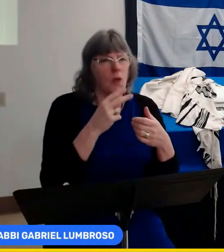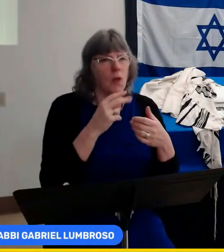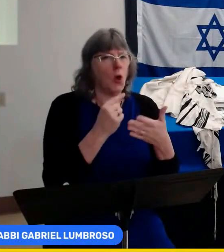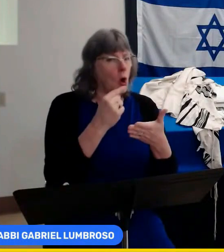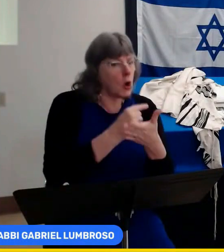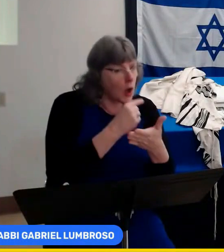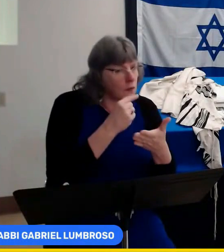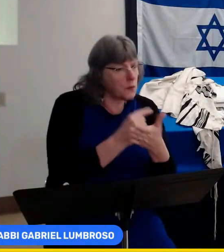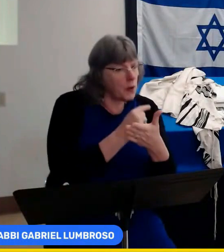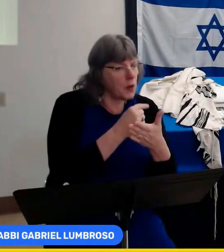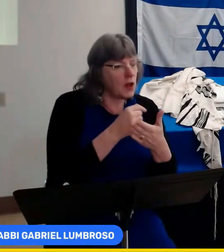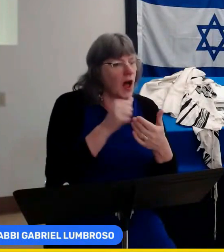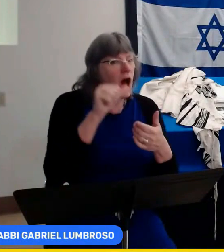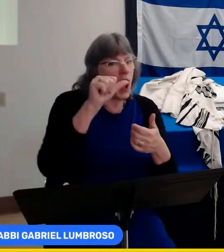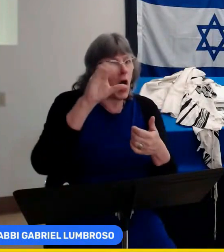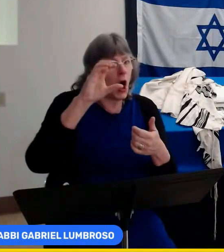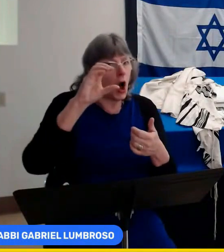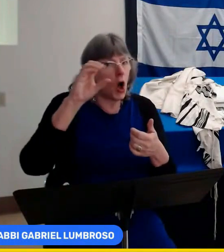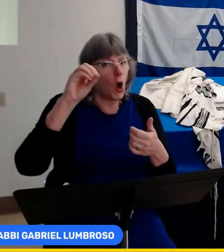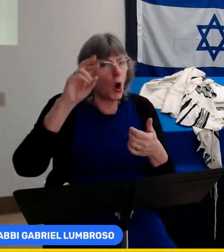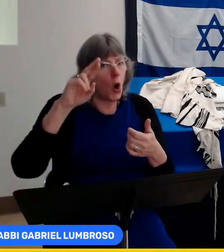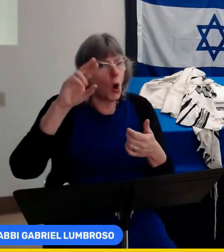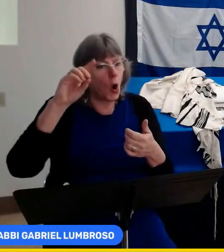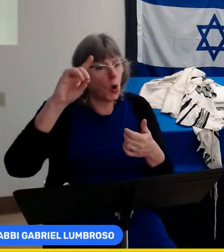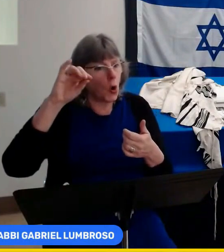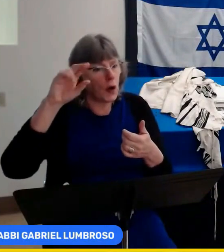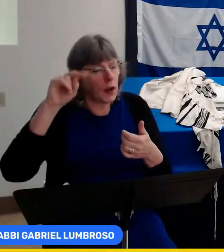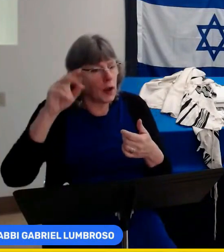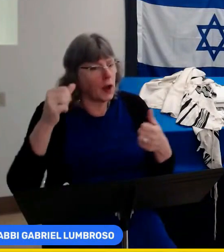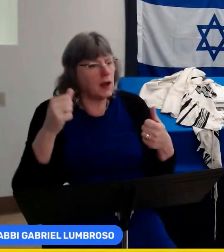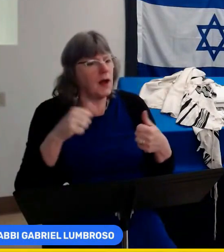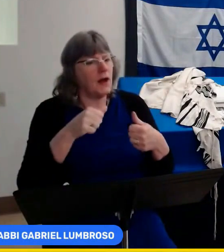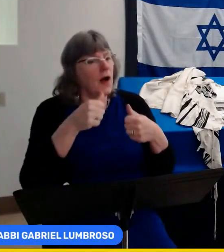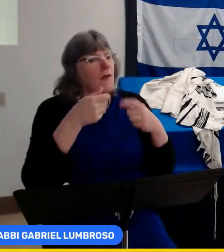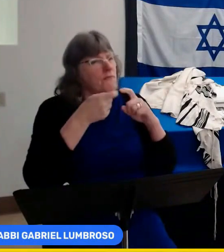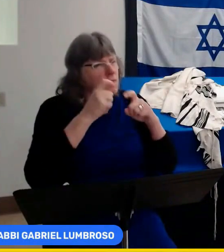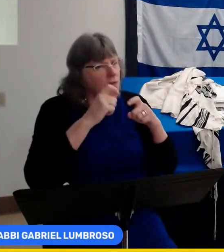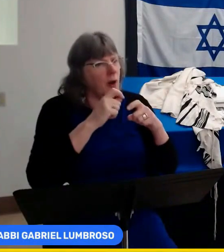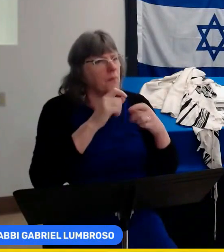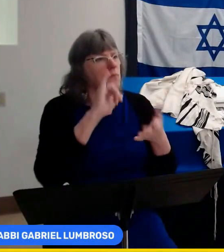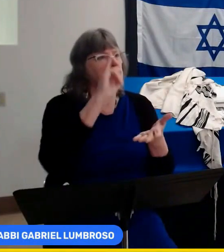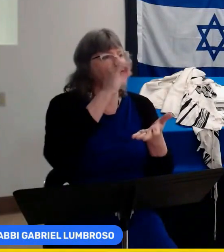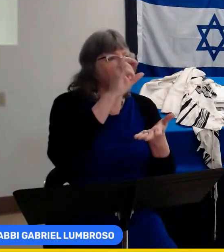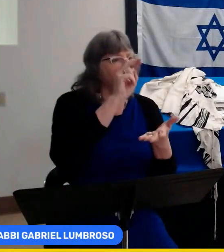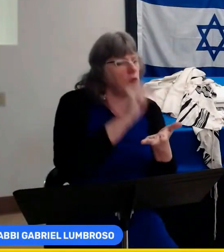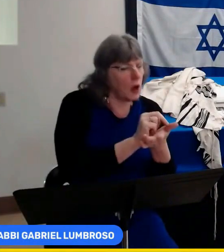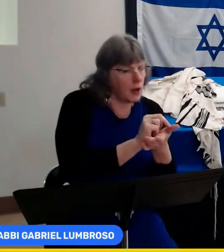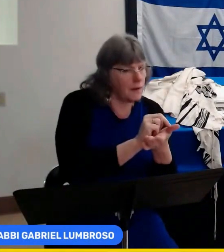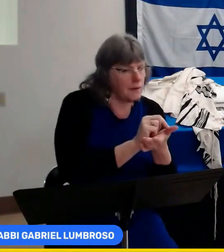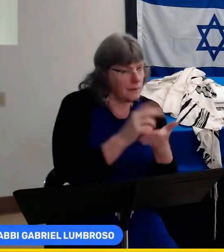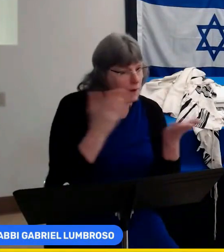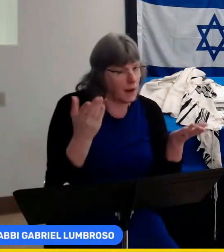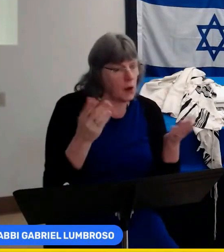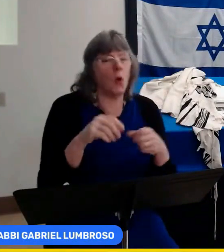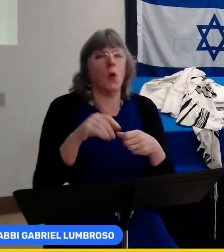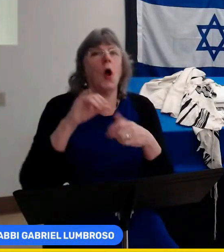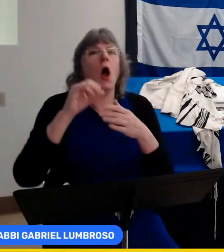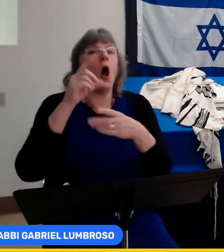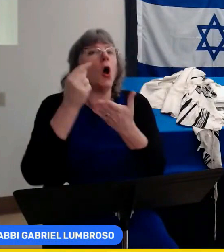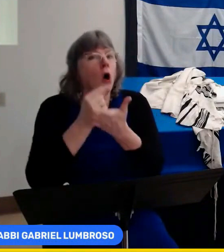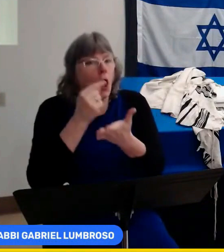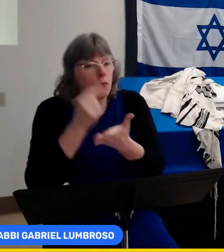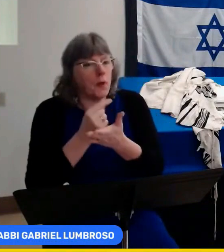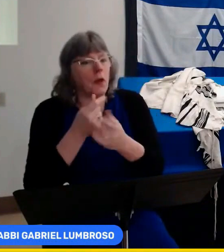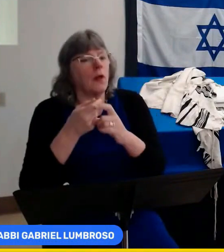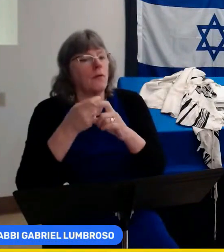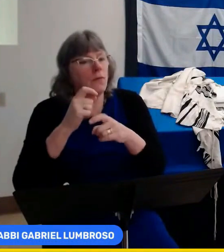Ooh, that sounds funny. Oh, the Gospel came to take Moses out of the picture. But this is the Gospel according